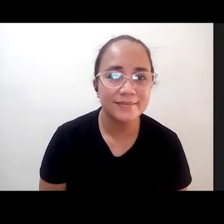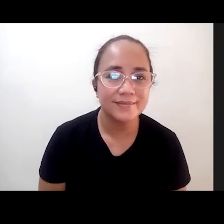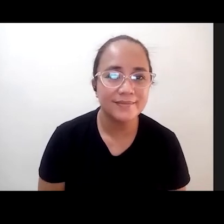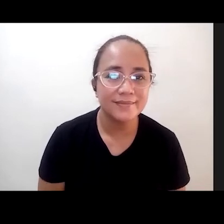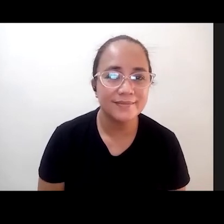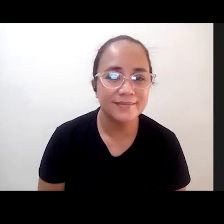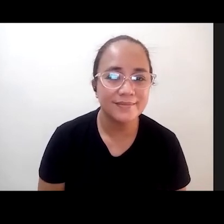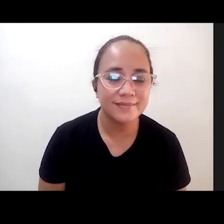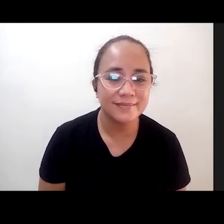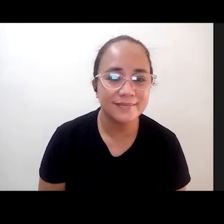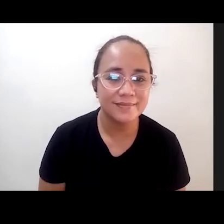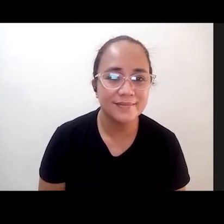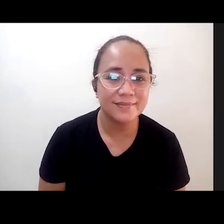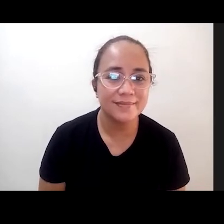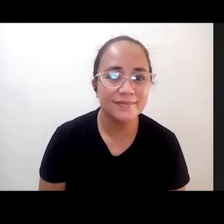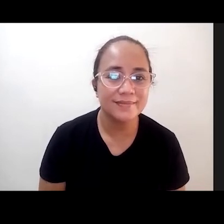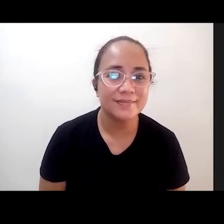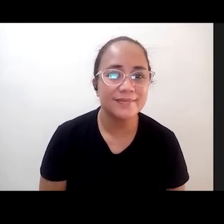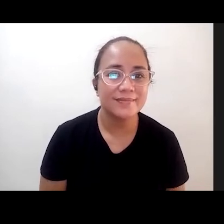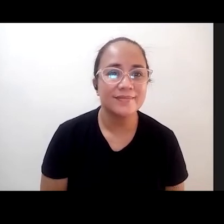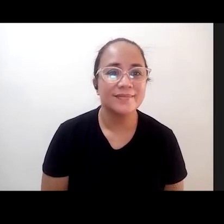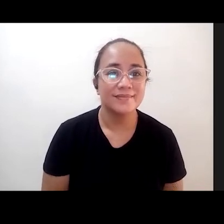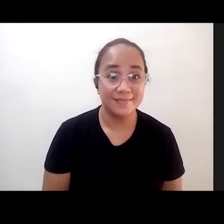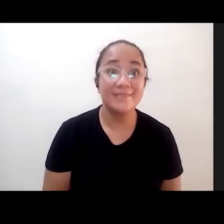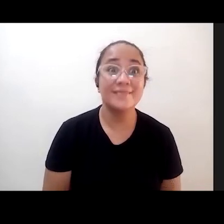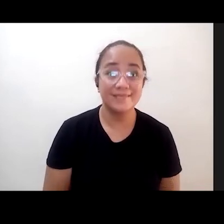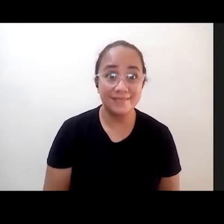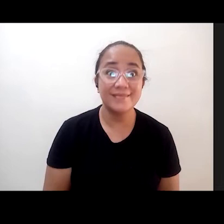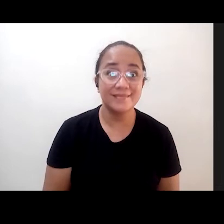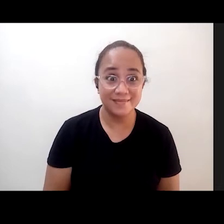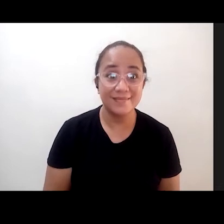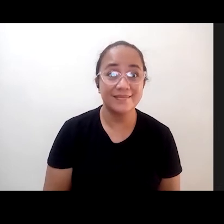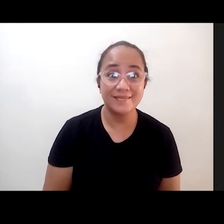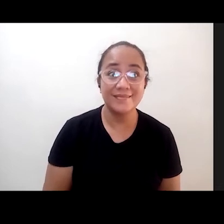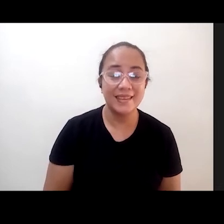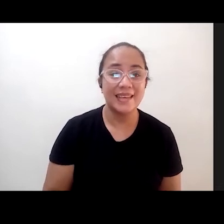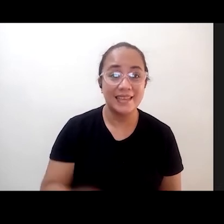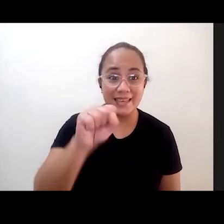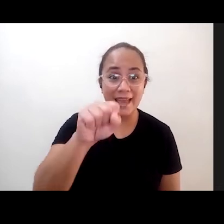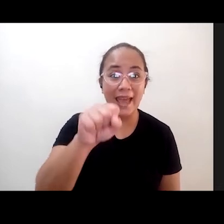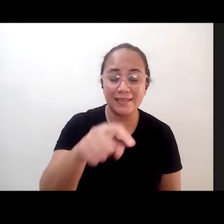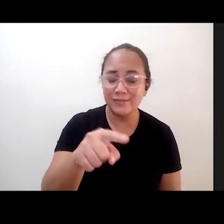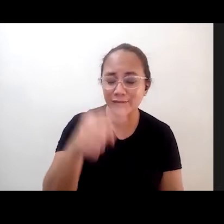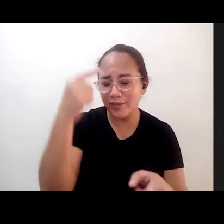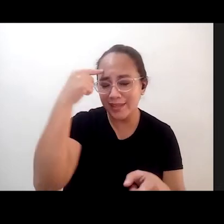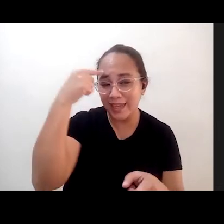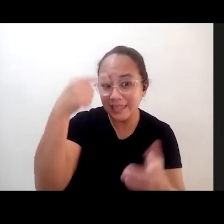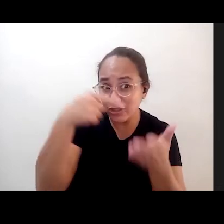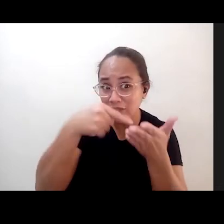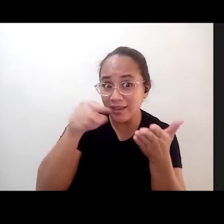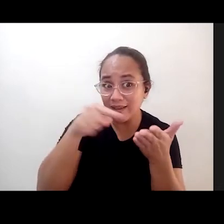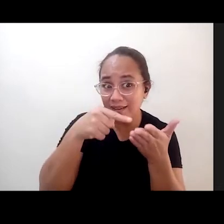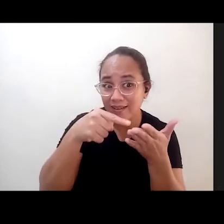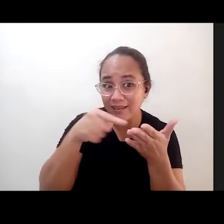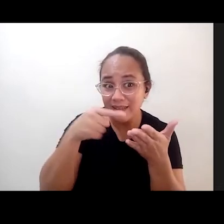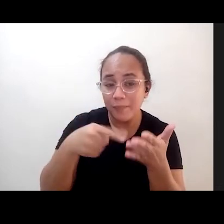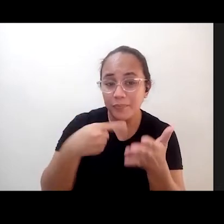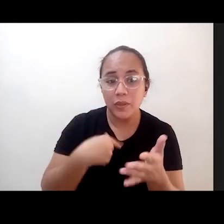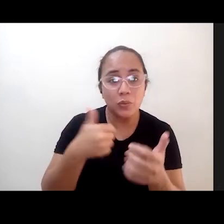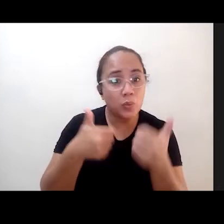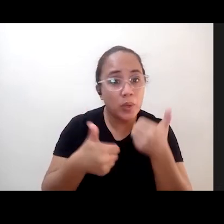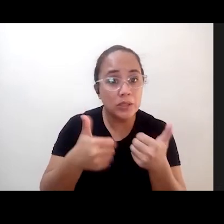Yeah, it looks gray. Yeah, so anyway, think about that, check that, whichever way is